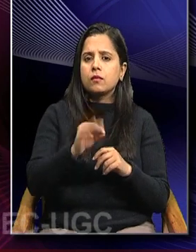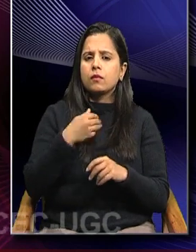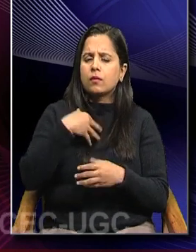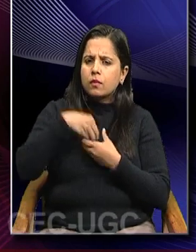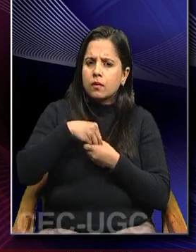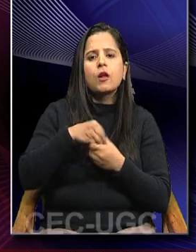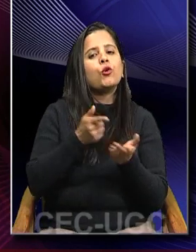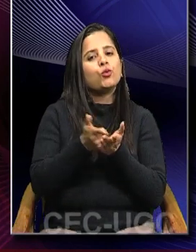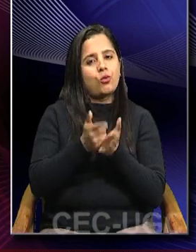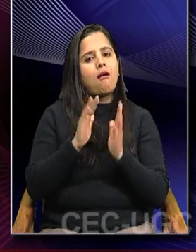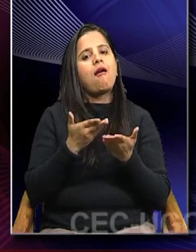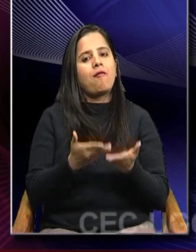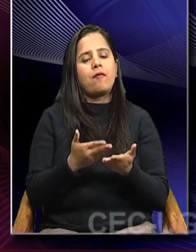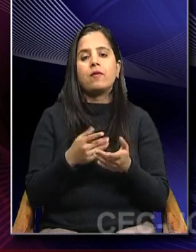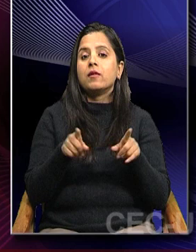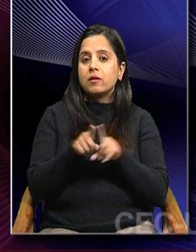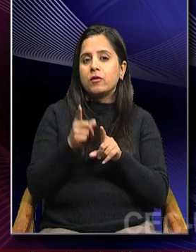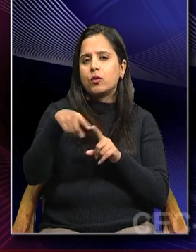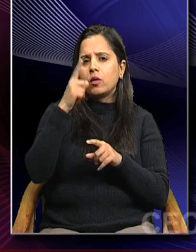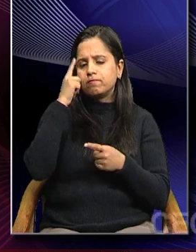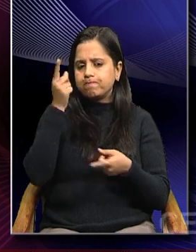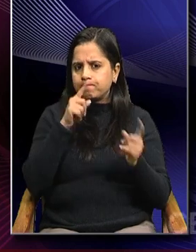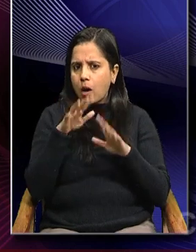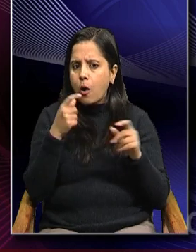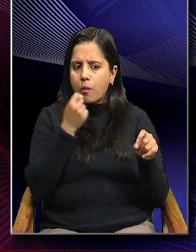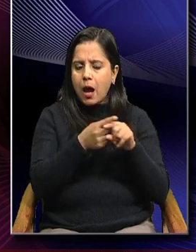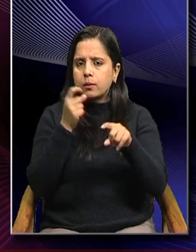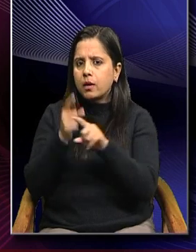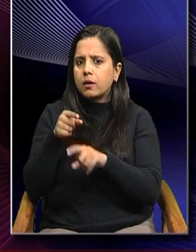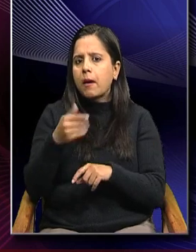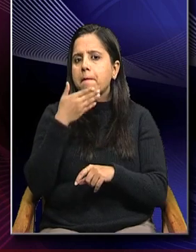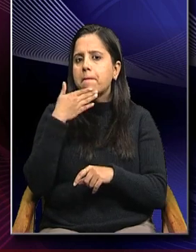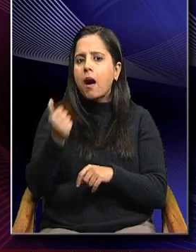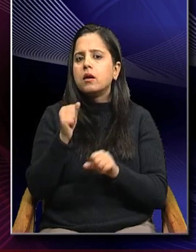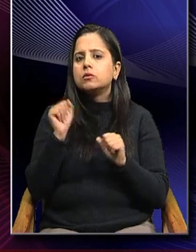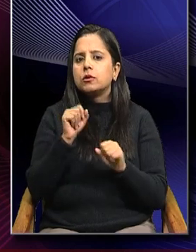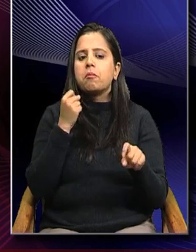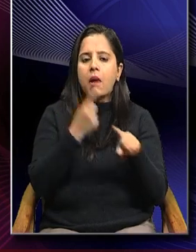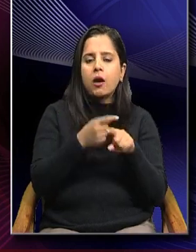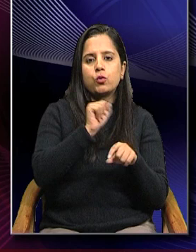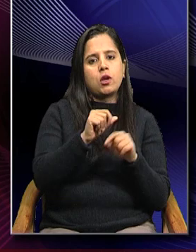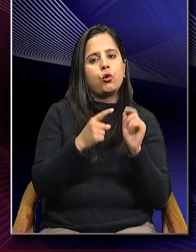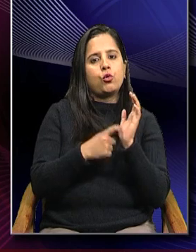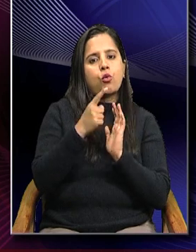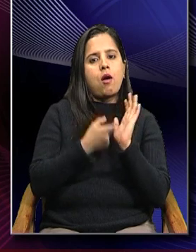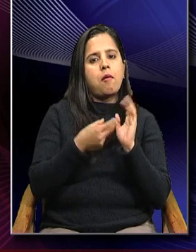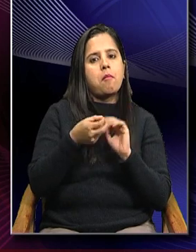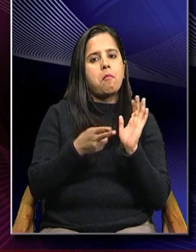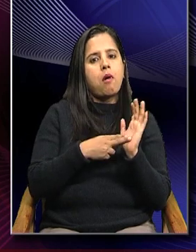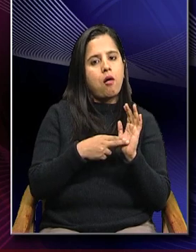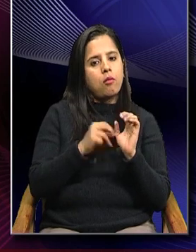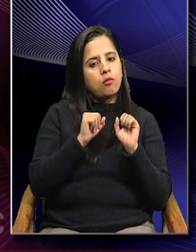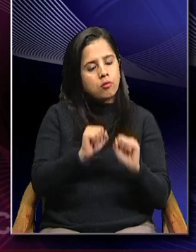much rural. So, you have to formulate a strategy which can best suit to their this urban kind of